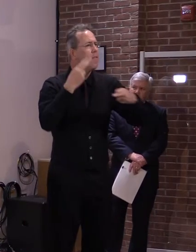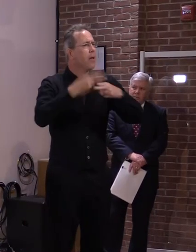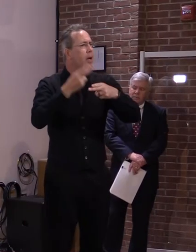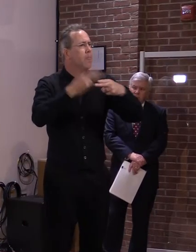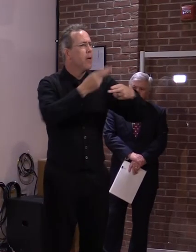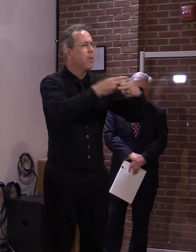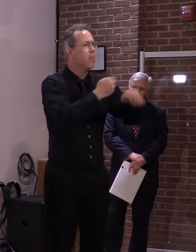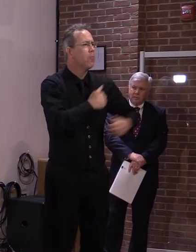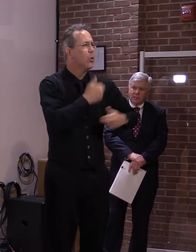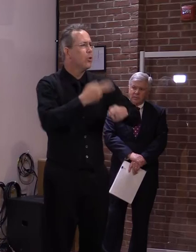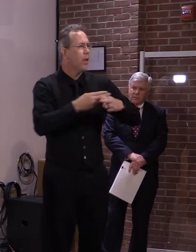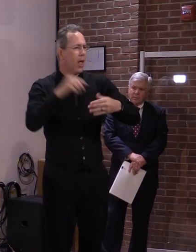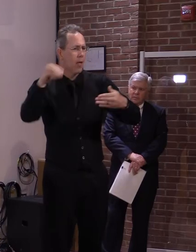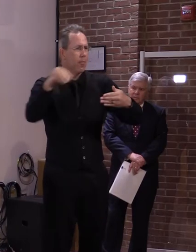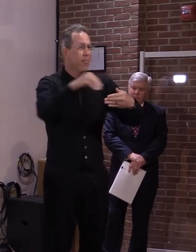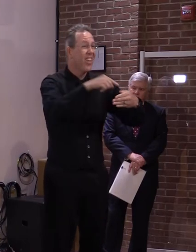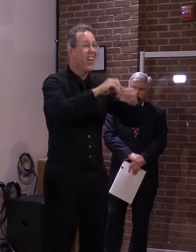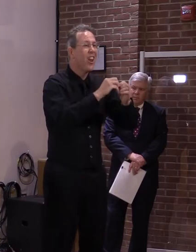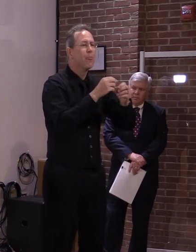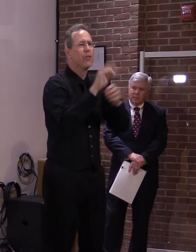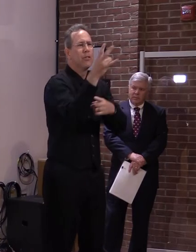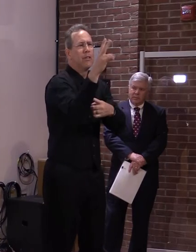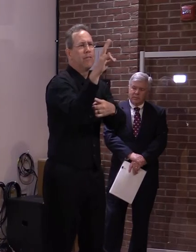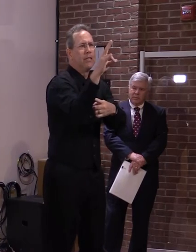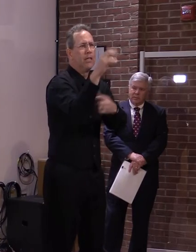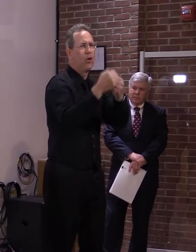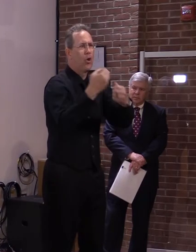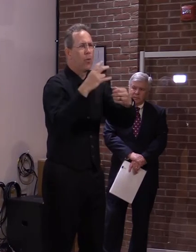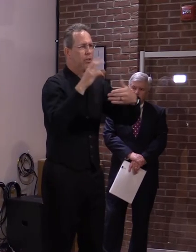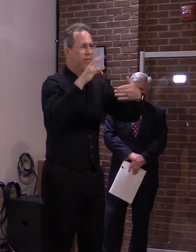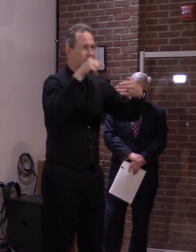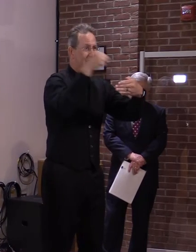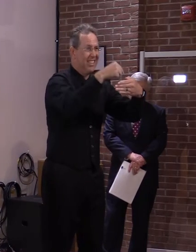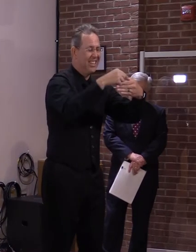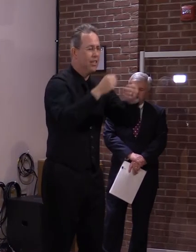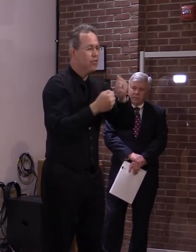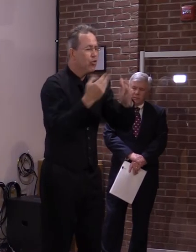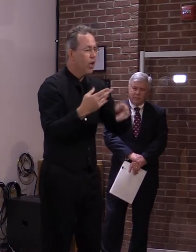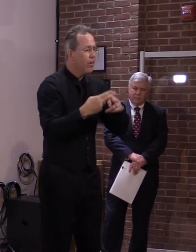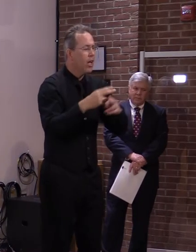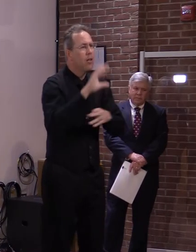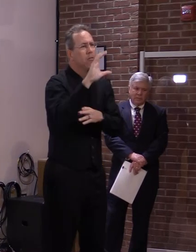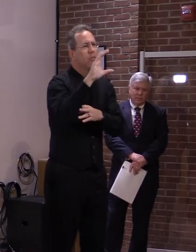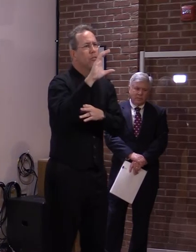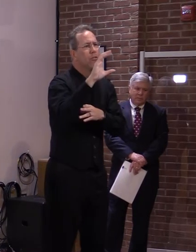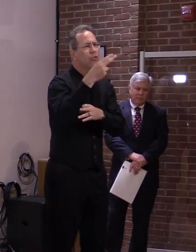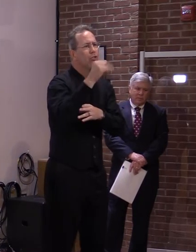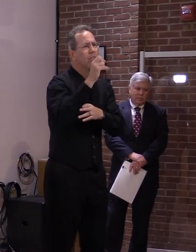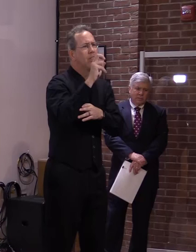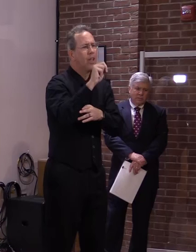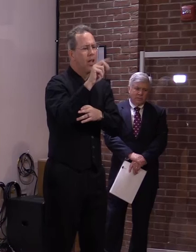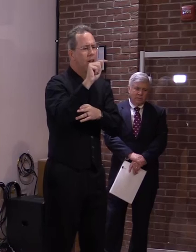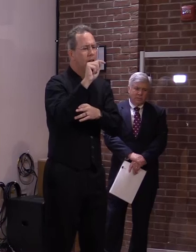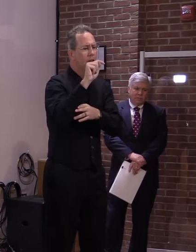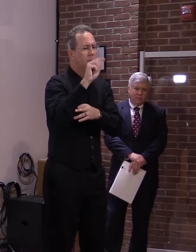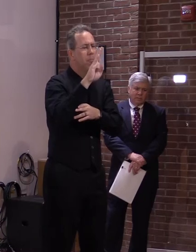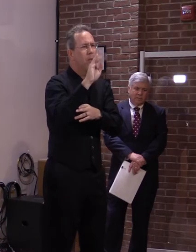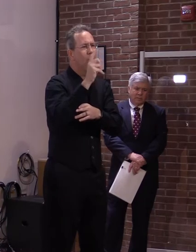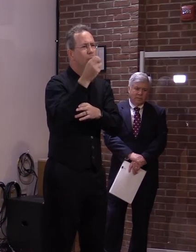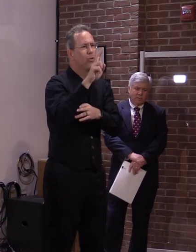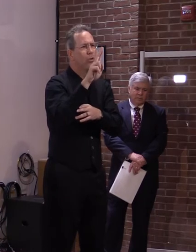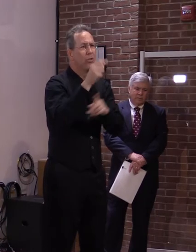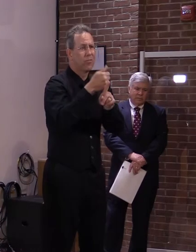of those lives lost from across the country. And each car will have the name of one of